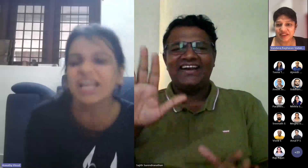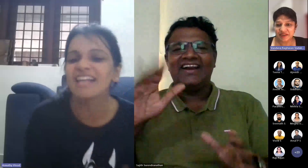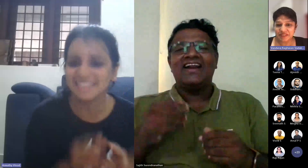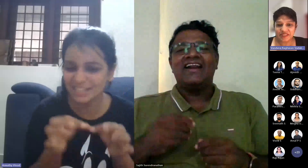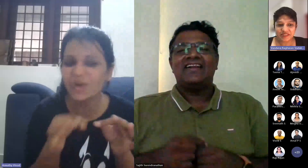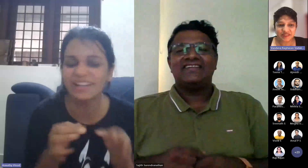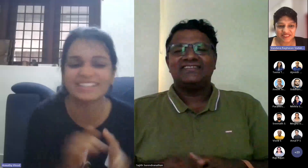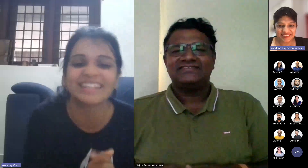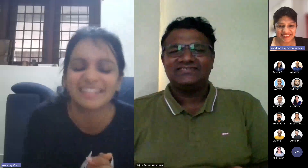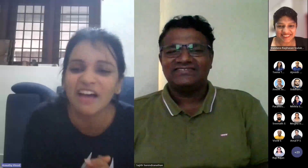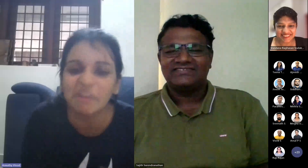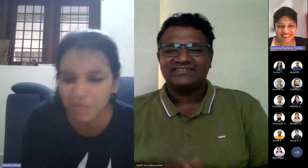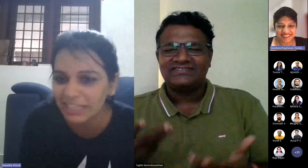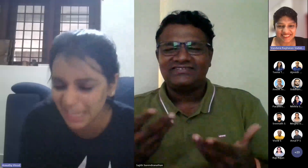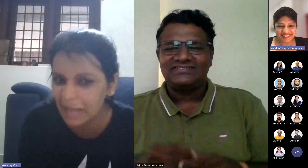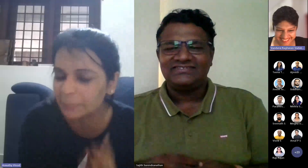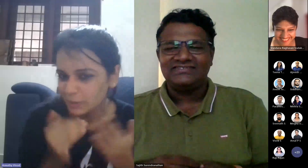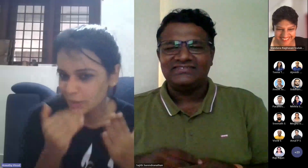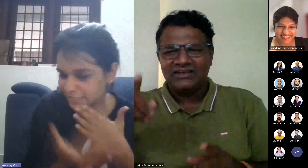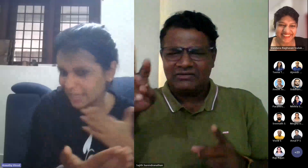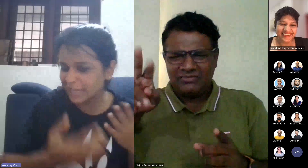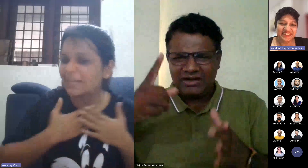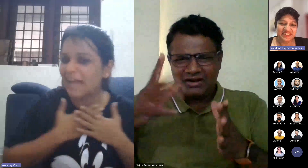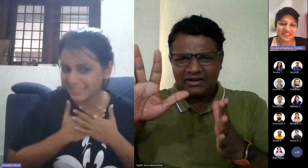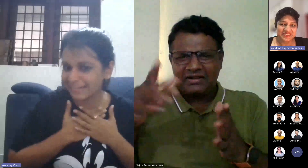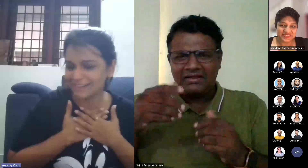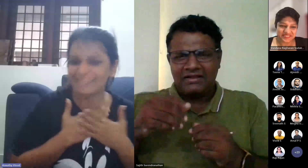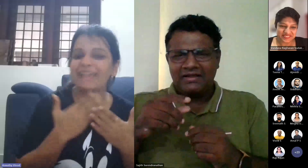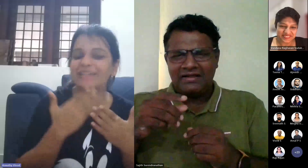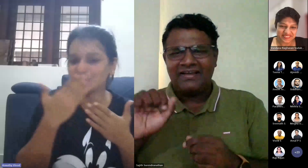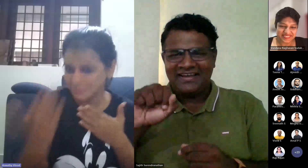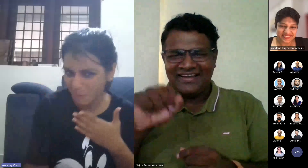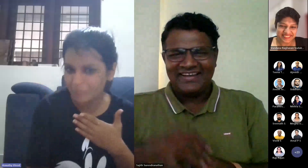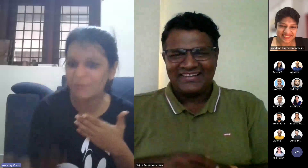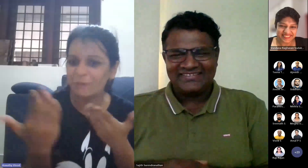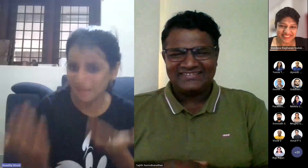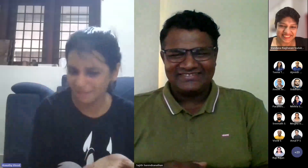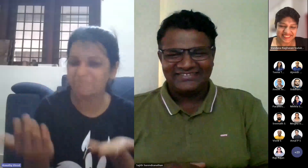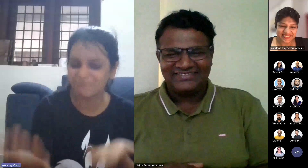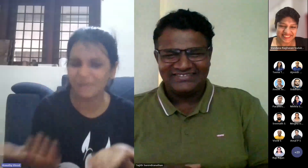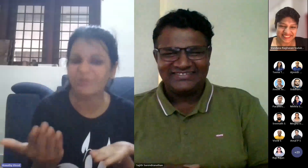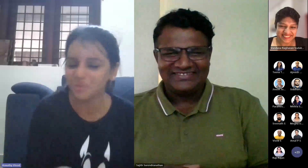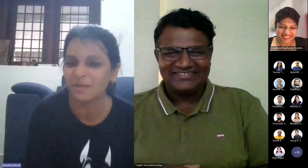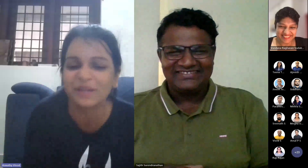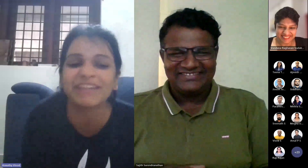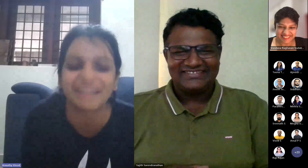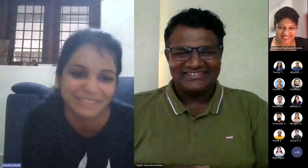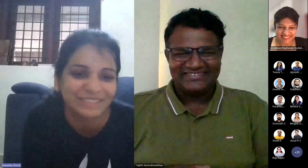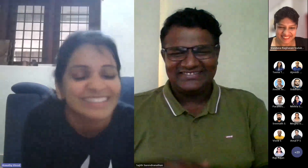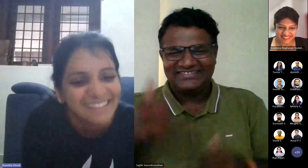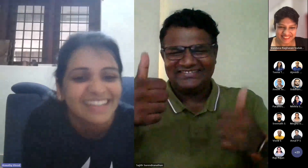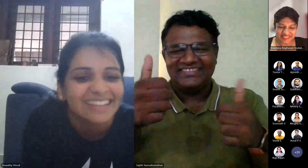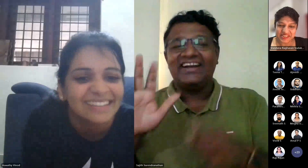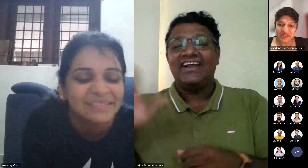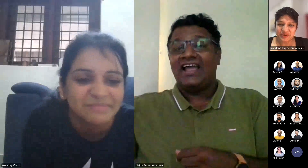Okay, He was I'm asking, just did you understand the Java plugin example? So I was telling him that I didn't understand. So that's probably why many of you may not have